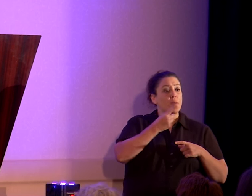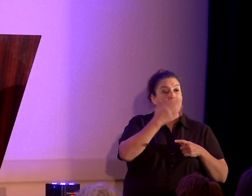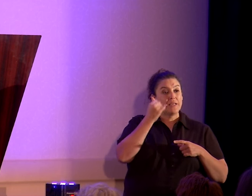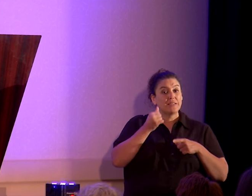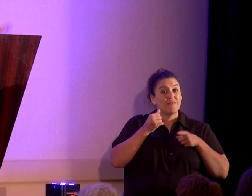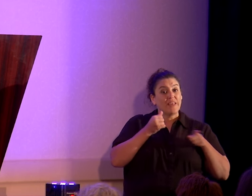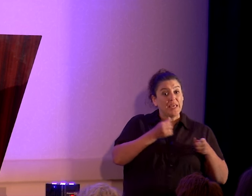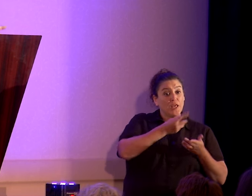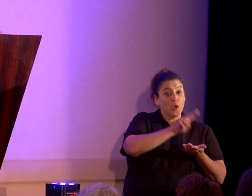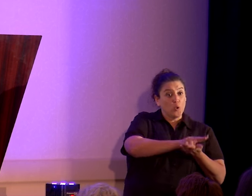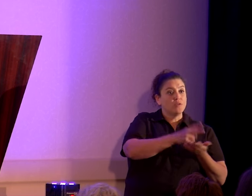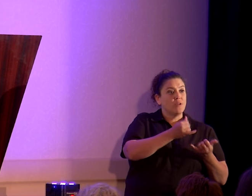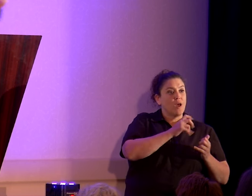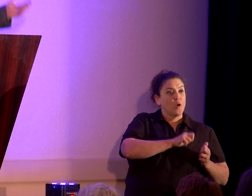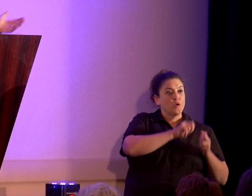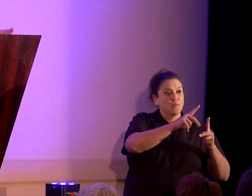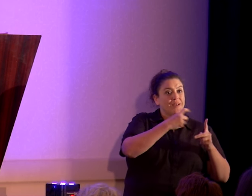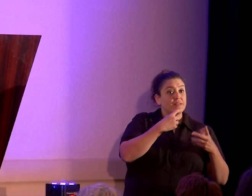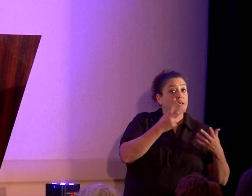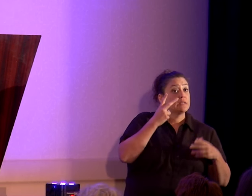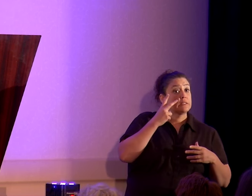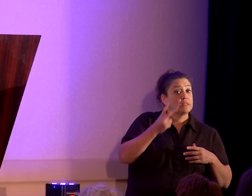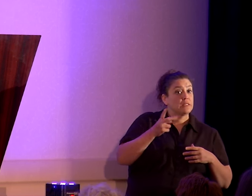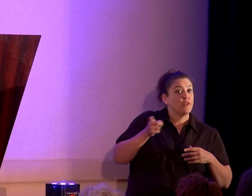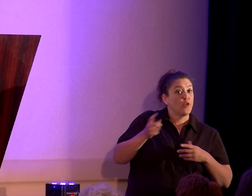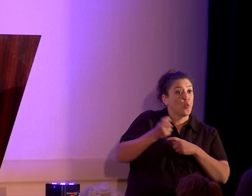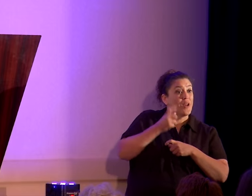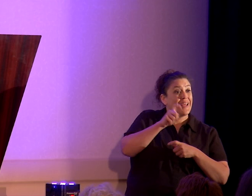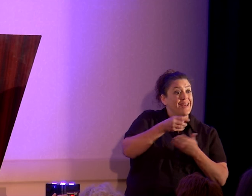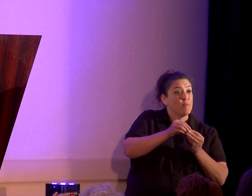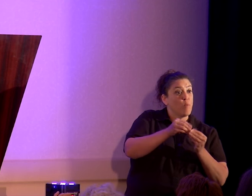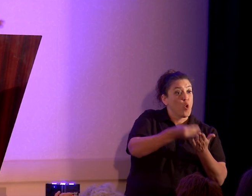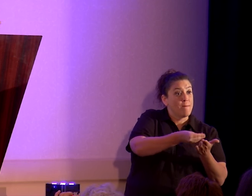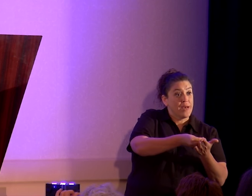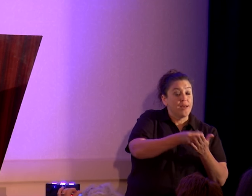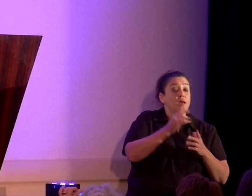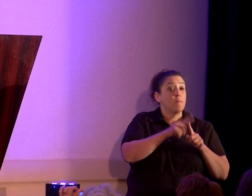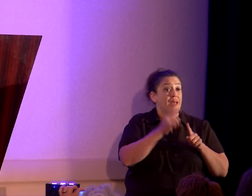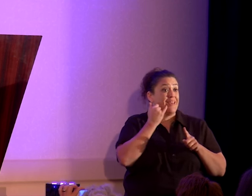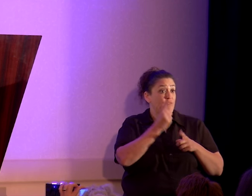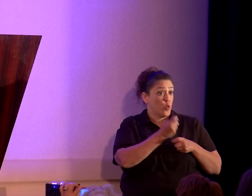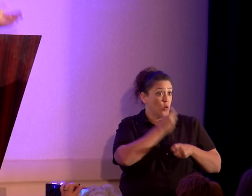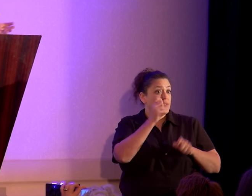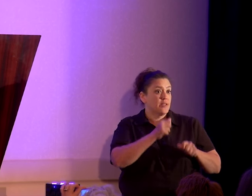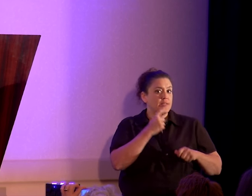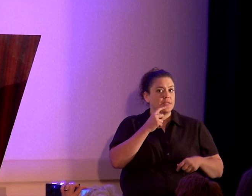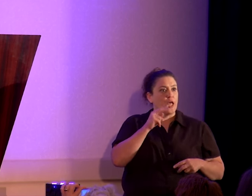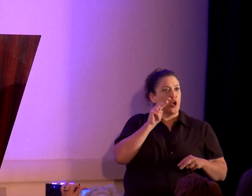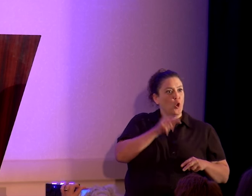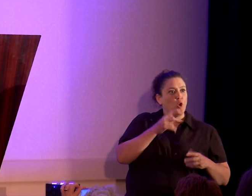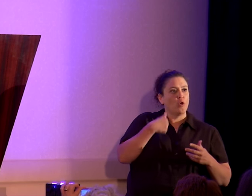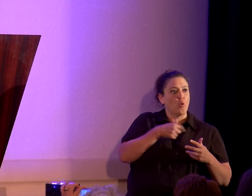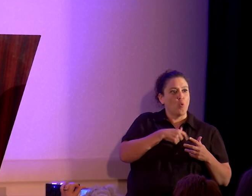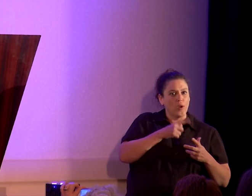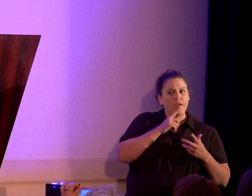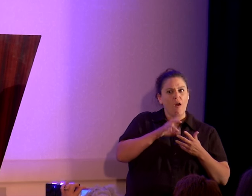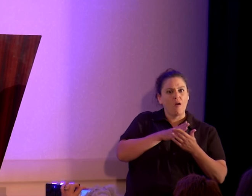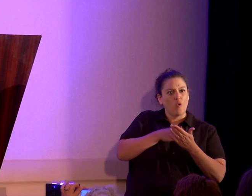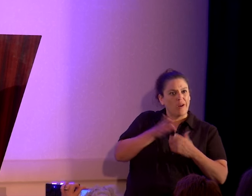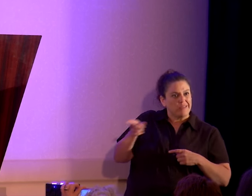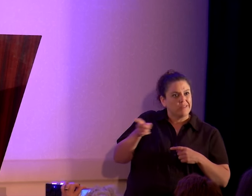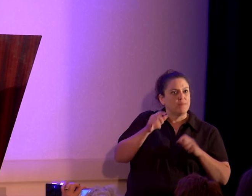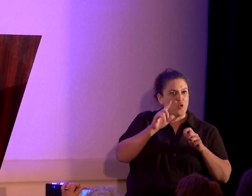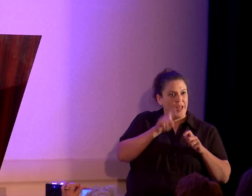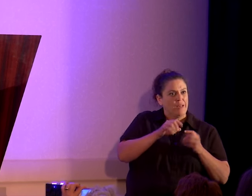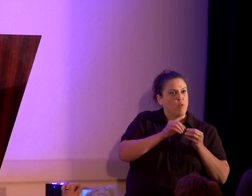debate, then he gets to go back to his base and say, look, the evolutionists are winning, I need more money. And if he wins the debate, then he gets to say, look, we're beating the evolutionists, so I need more money.